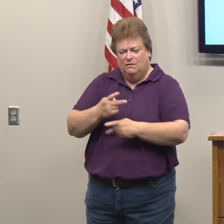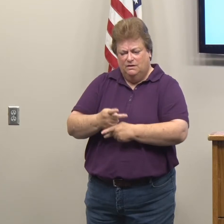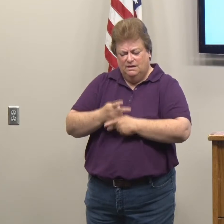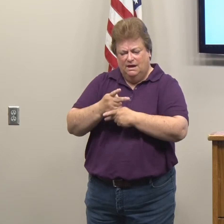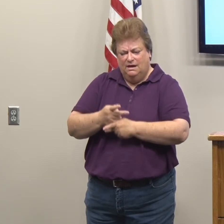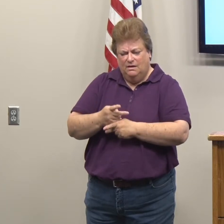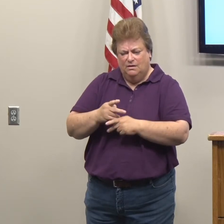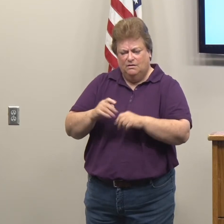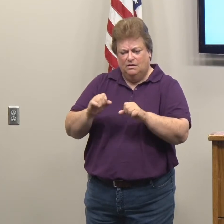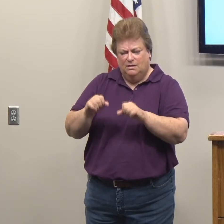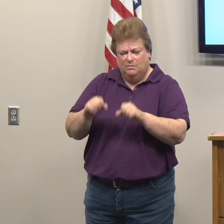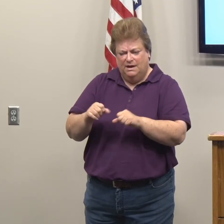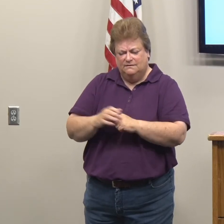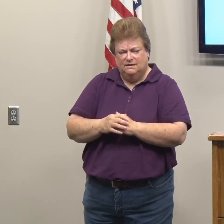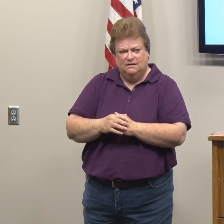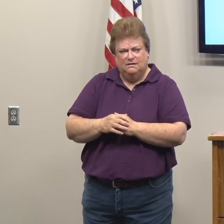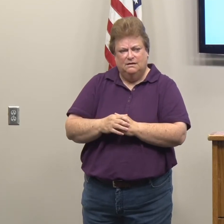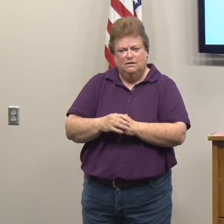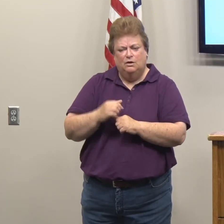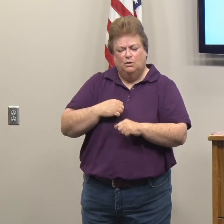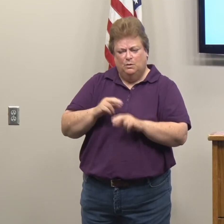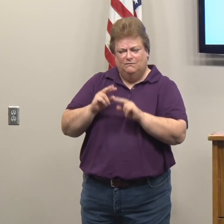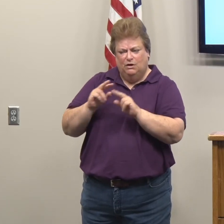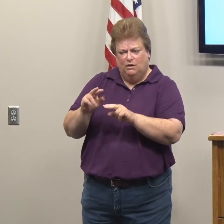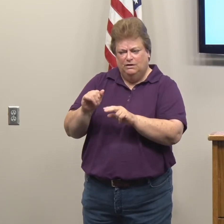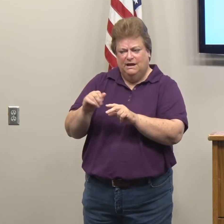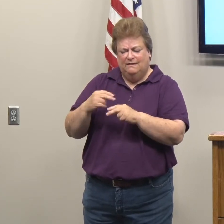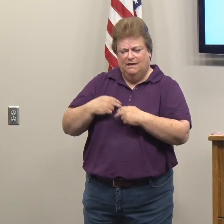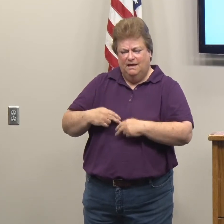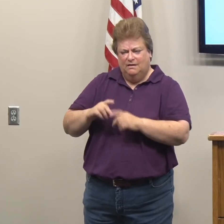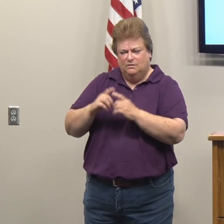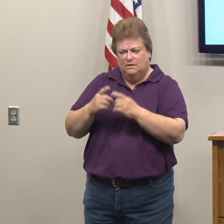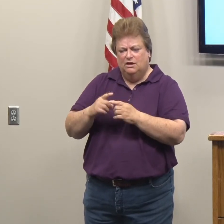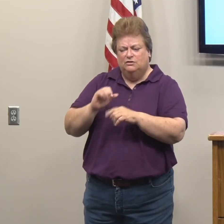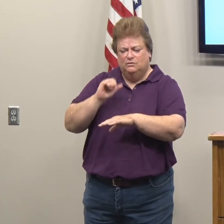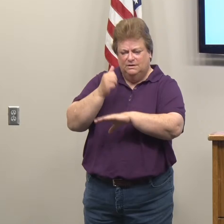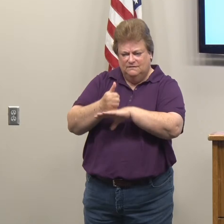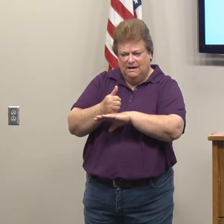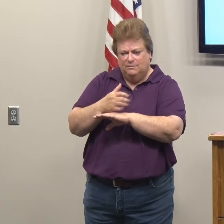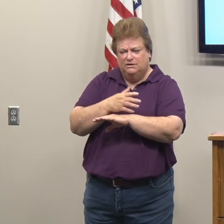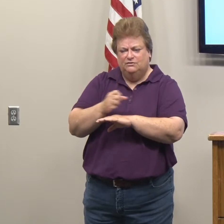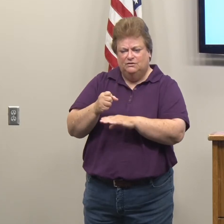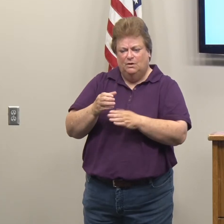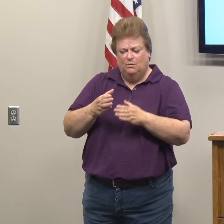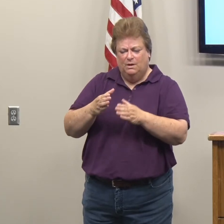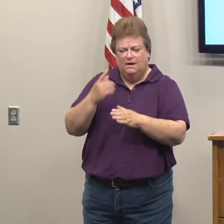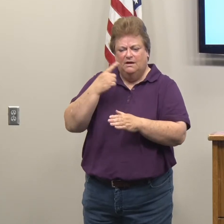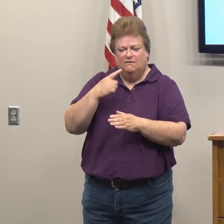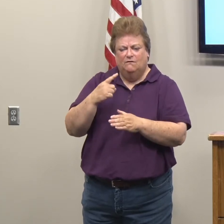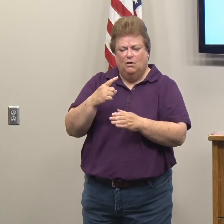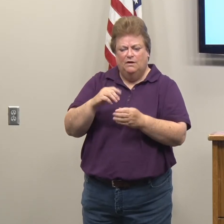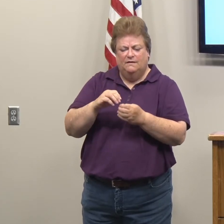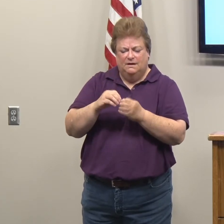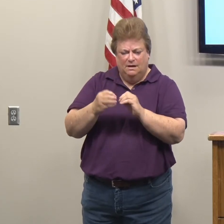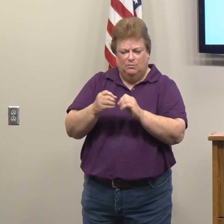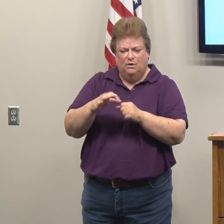followed the lead of Douglas County Health Department and established a simple measure for the number of